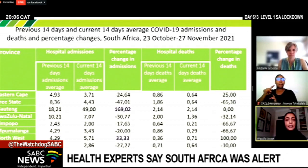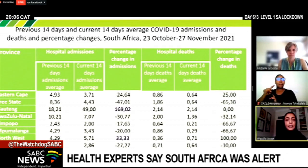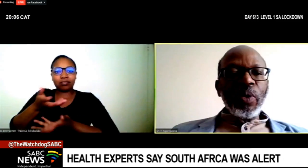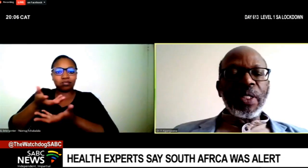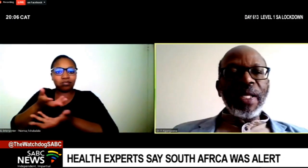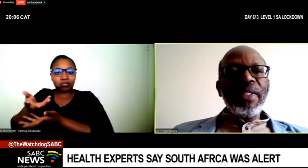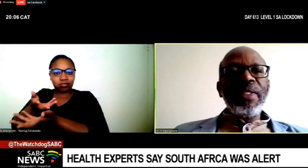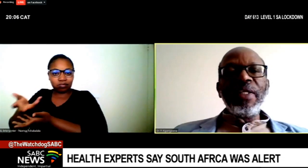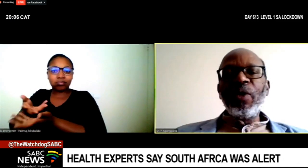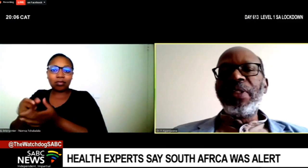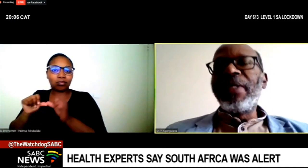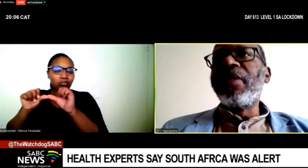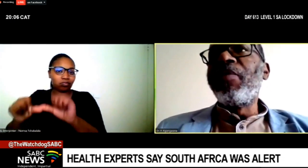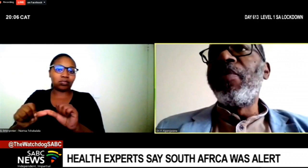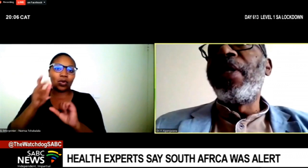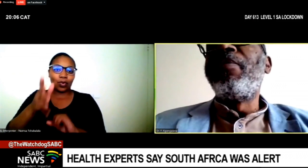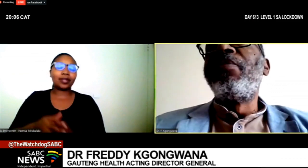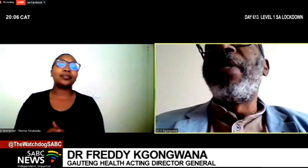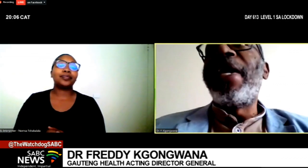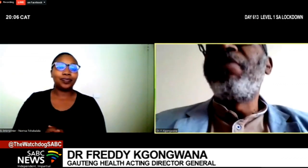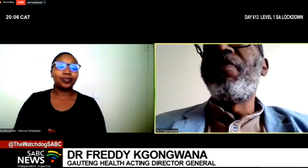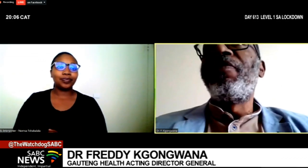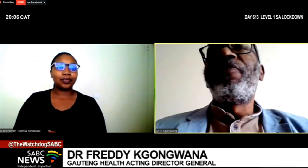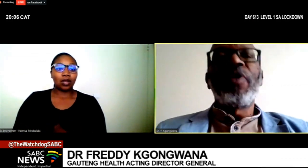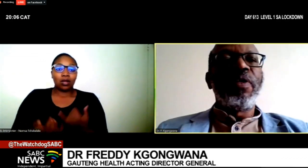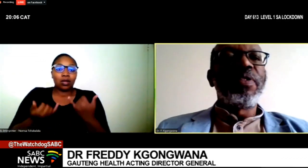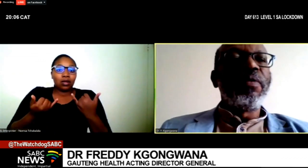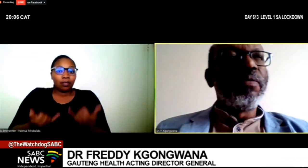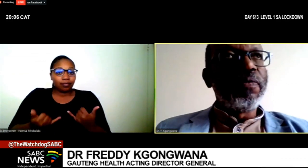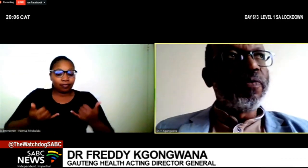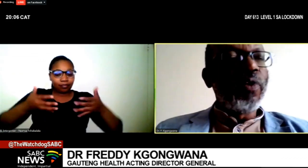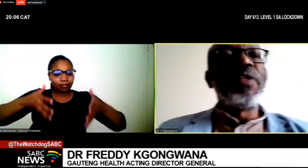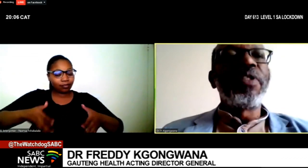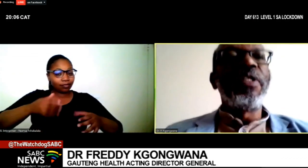admissions or deaths. We currently in Gauteng have